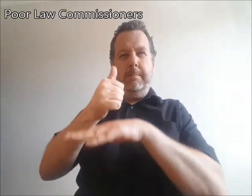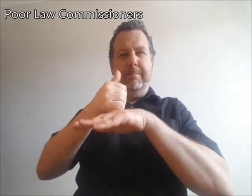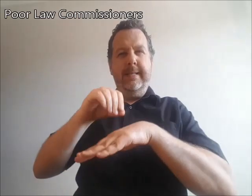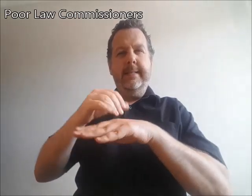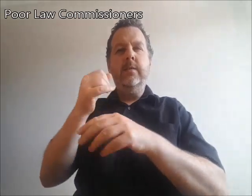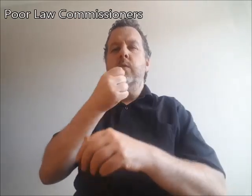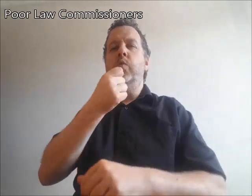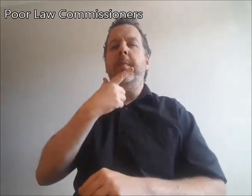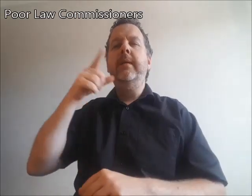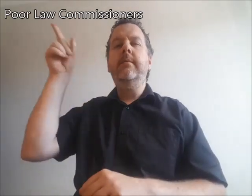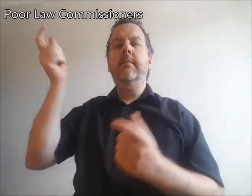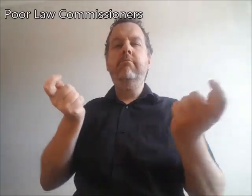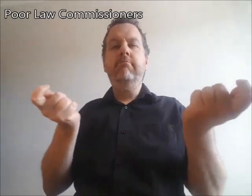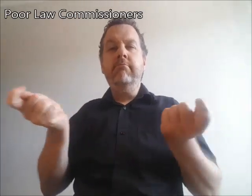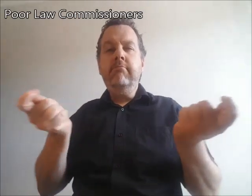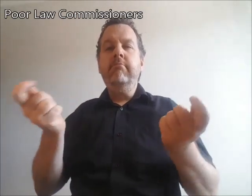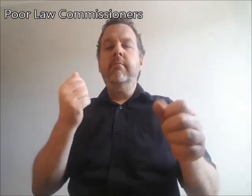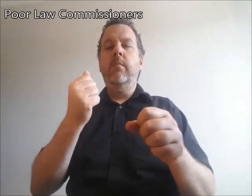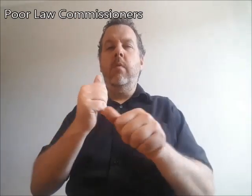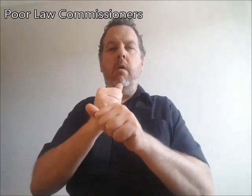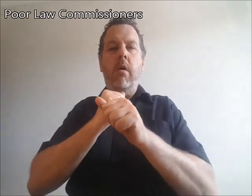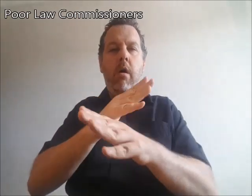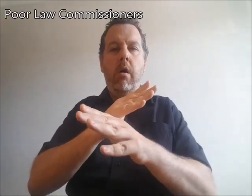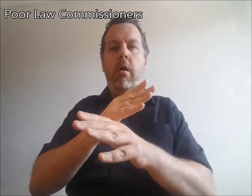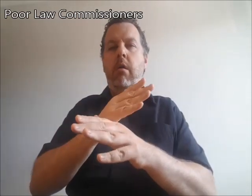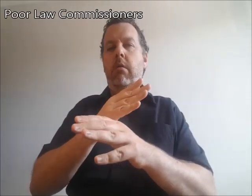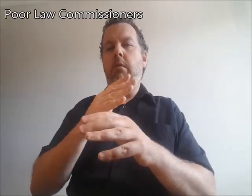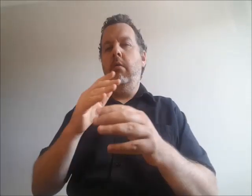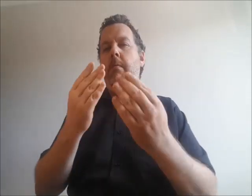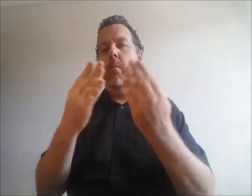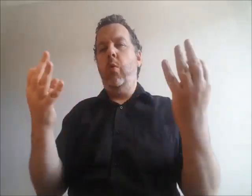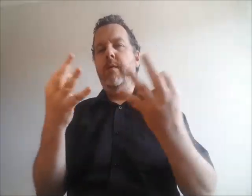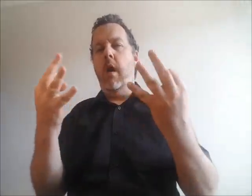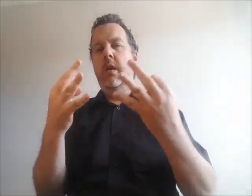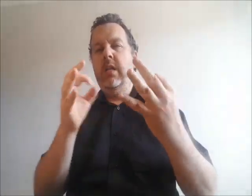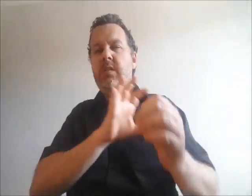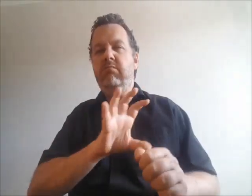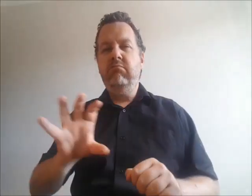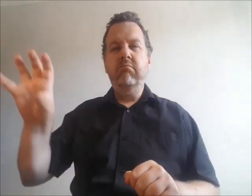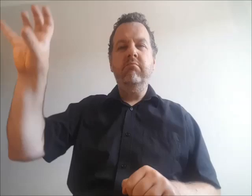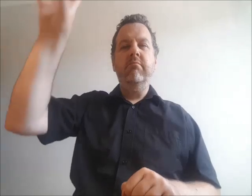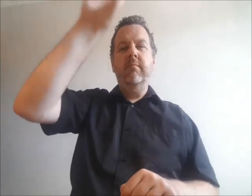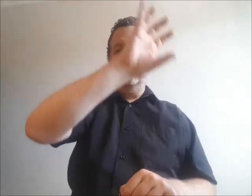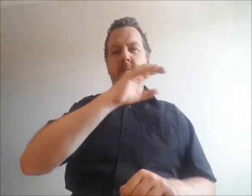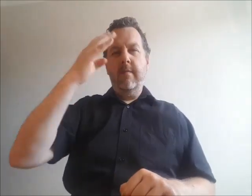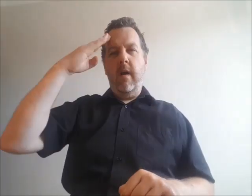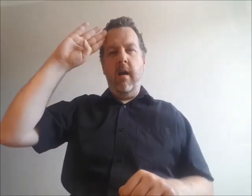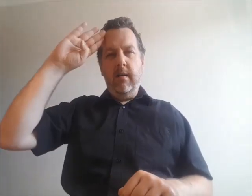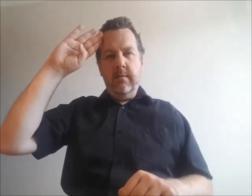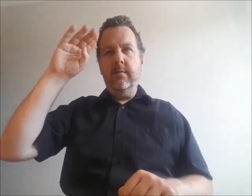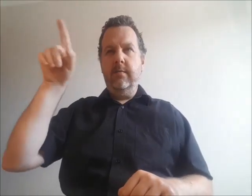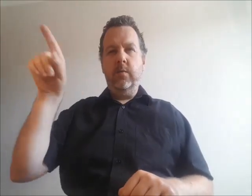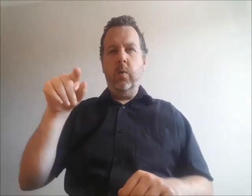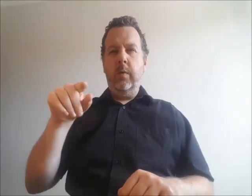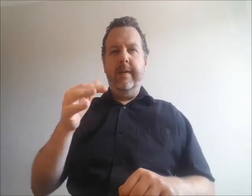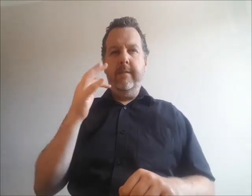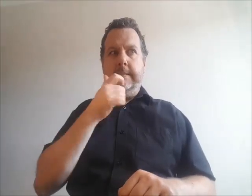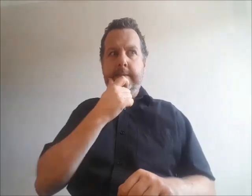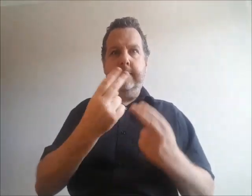been based in Dublin and would have monitored and administered all the boards of guardians across the country in Ireland at the time. So